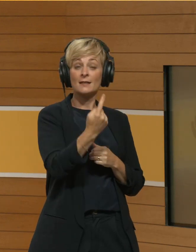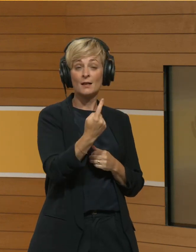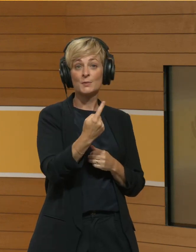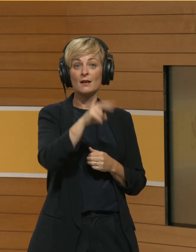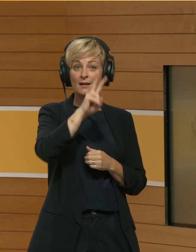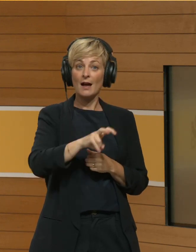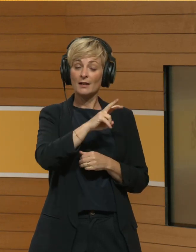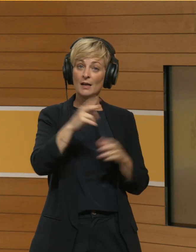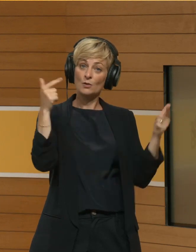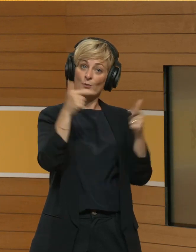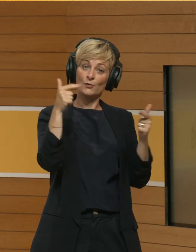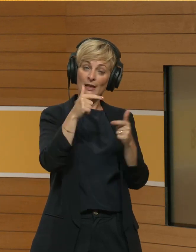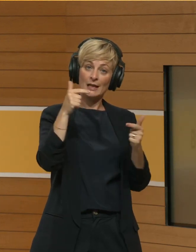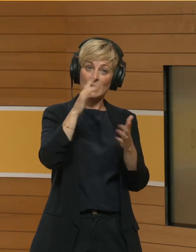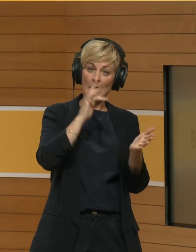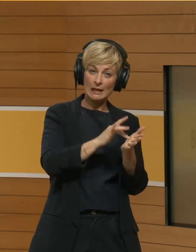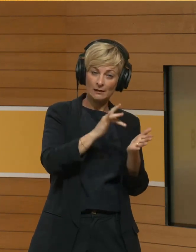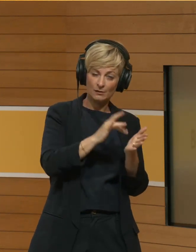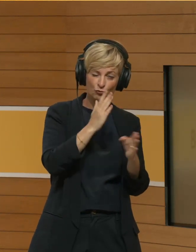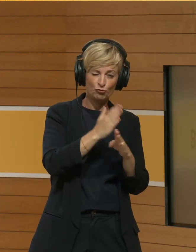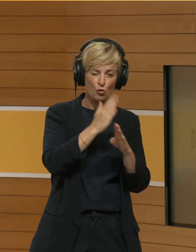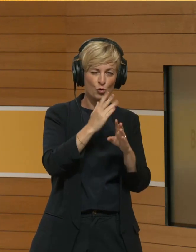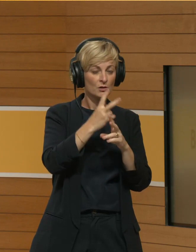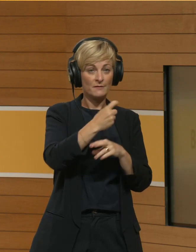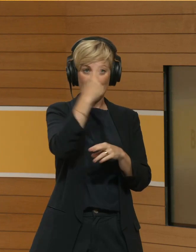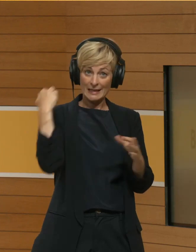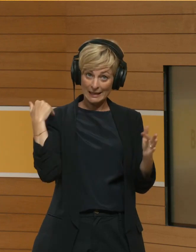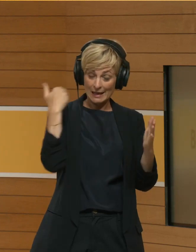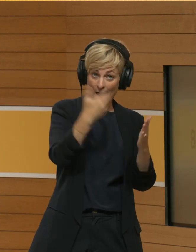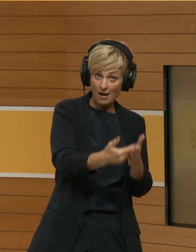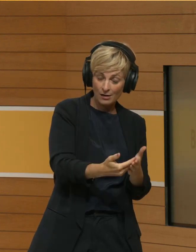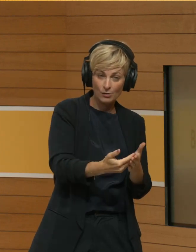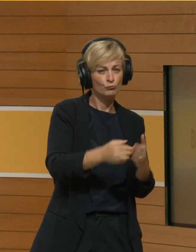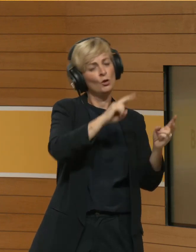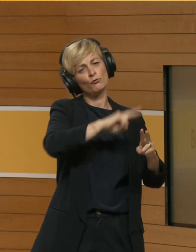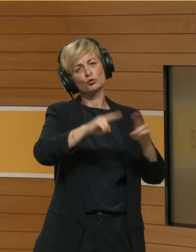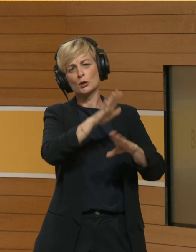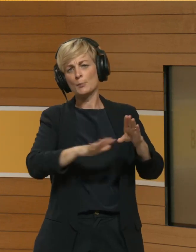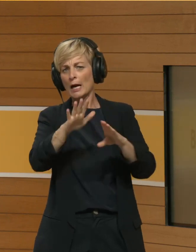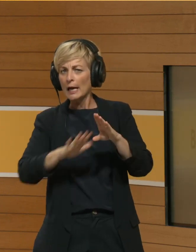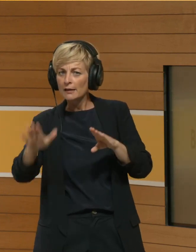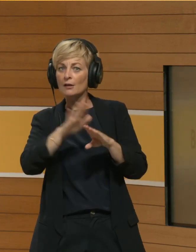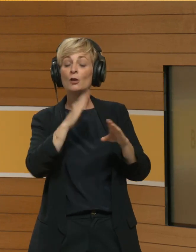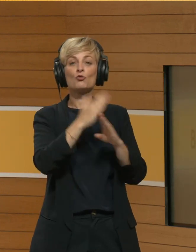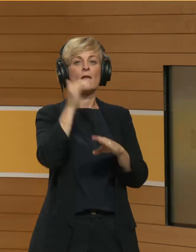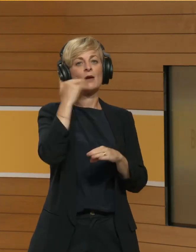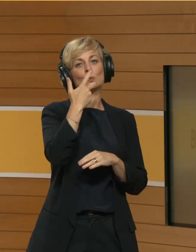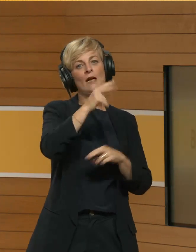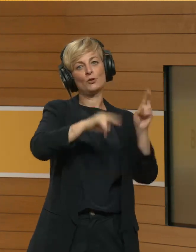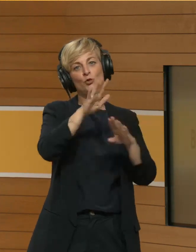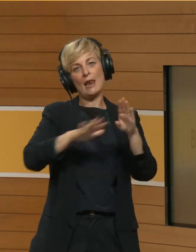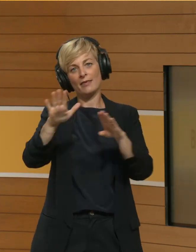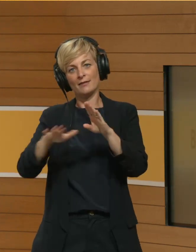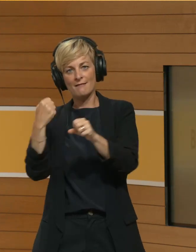various acute areas in 3 different countries. She specialized in emergency nursing and worked in the emergency department